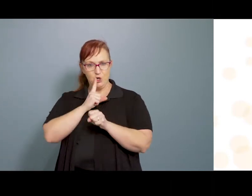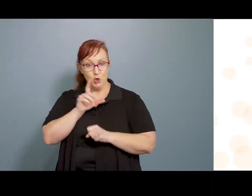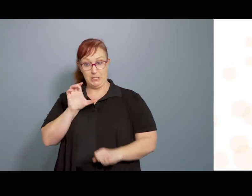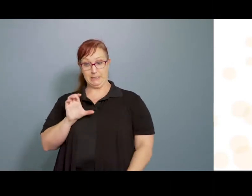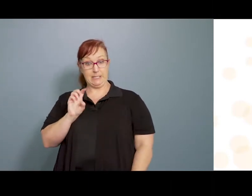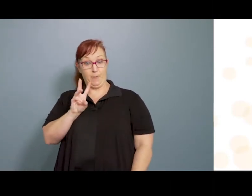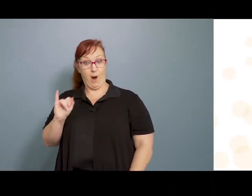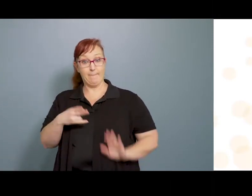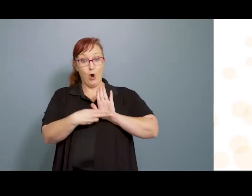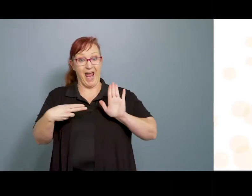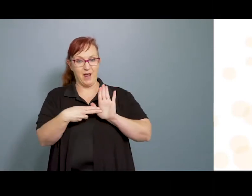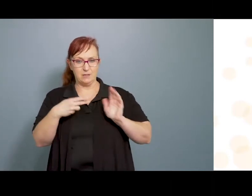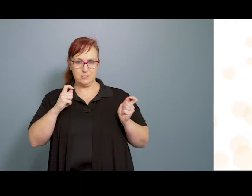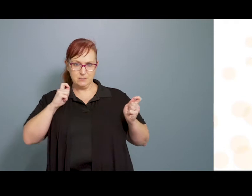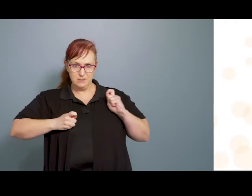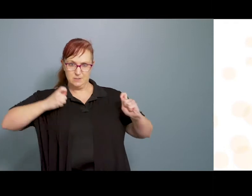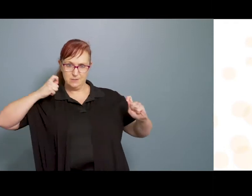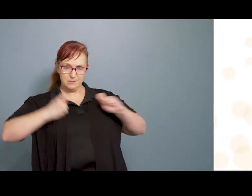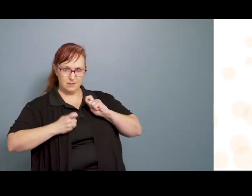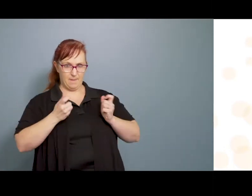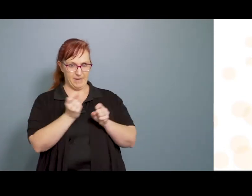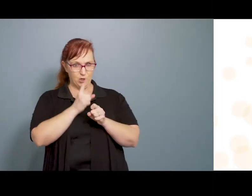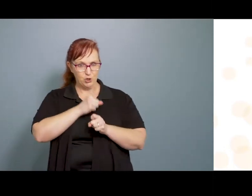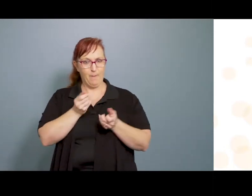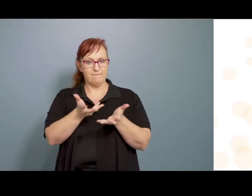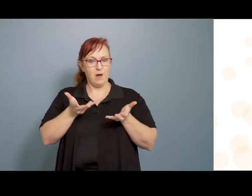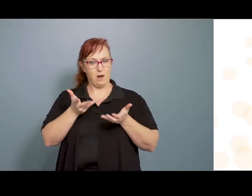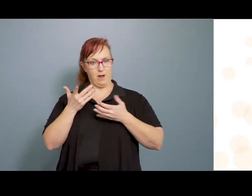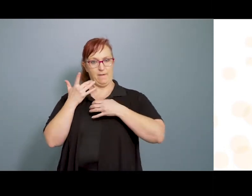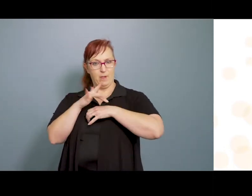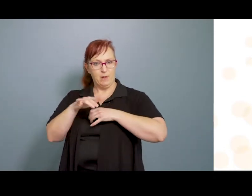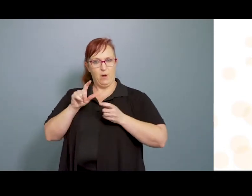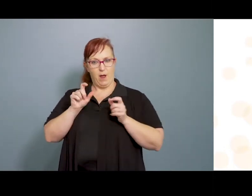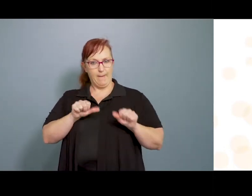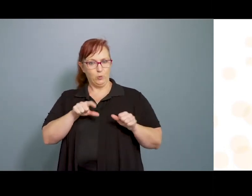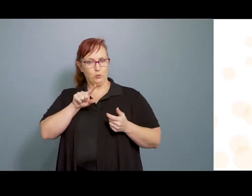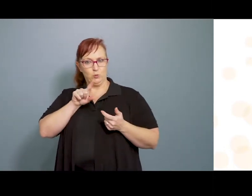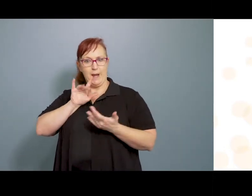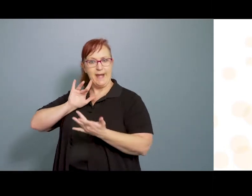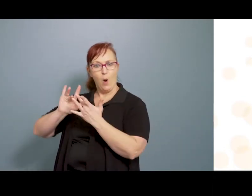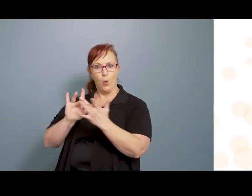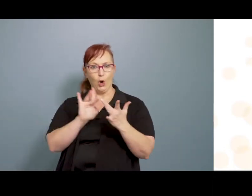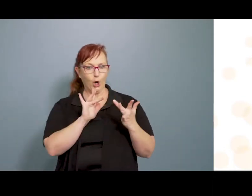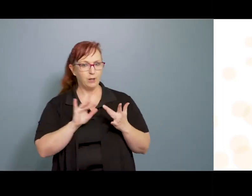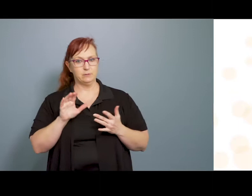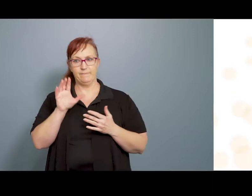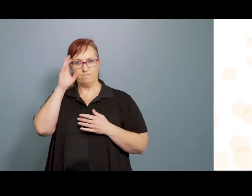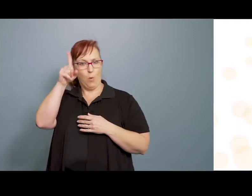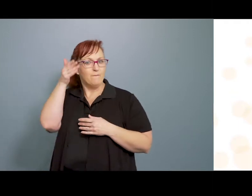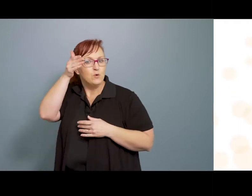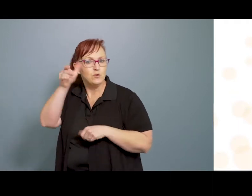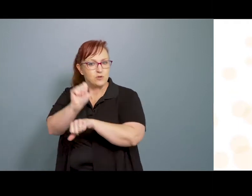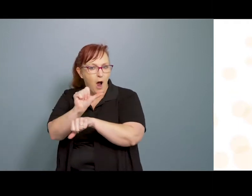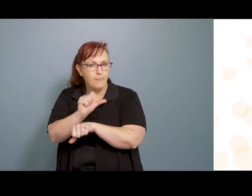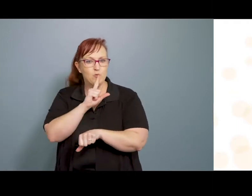differentiating, as well as providing students with a space for networking, connecting, and support services, and